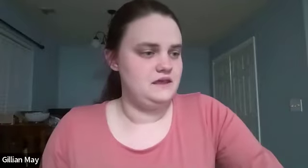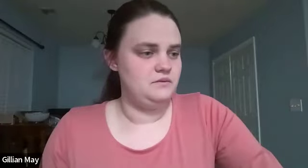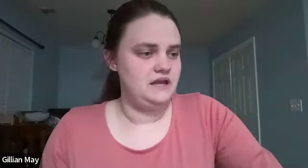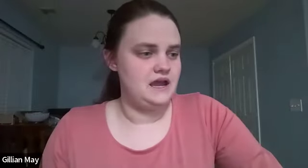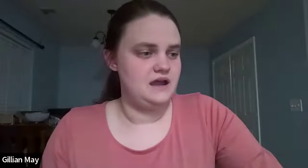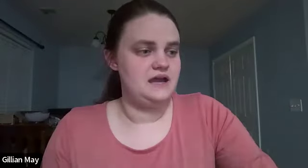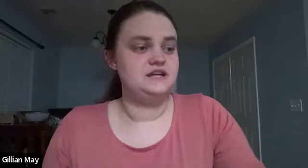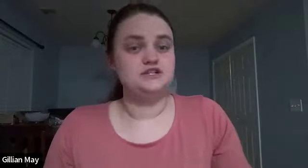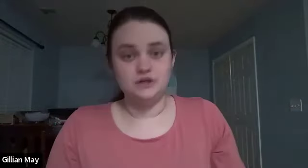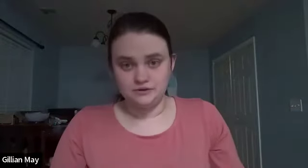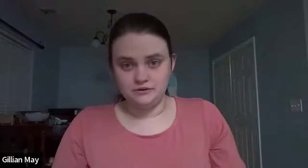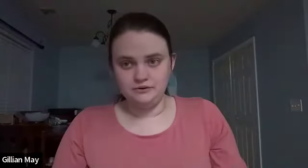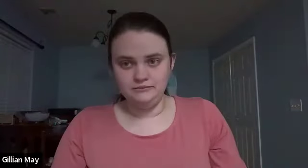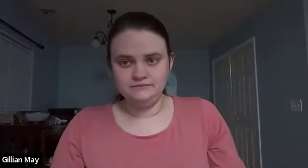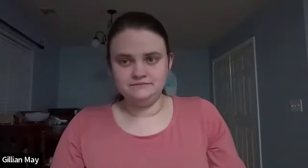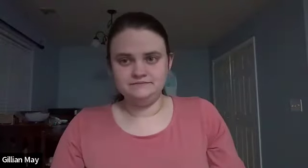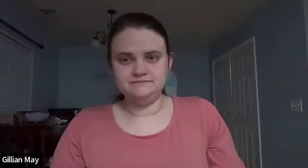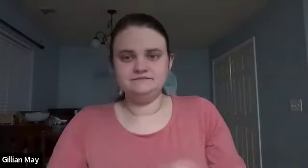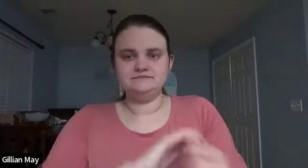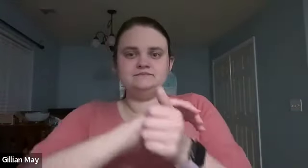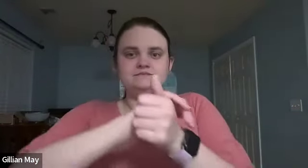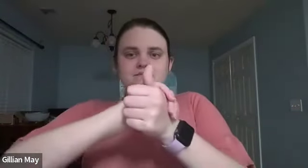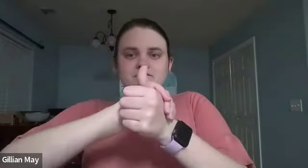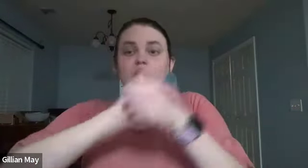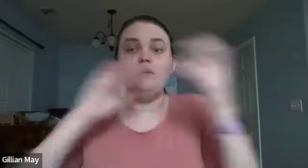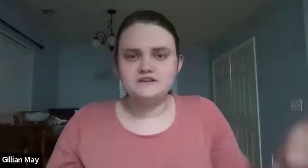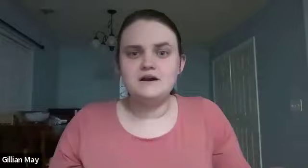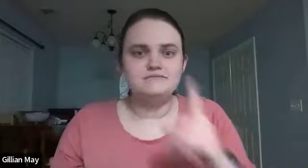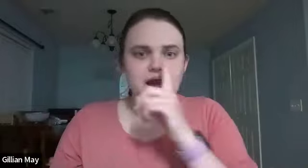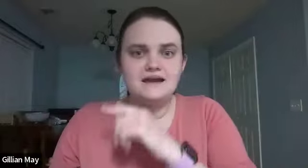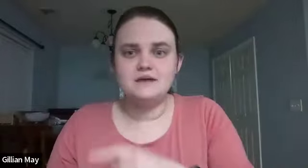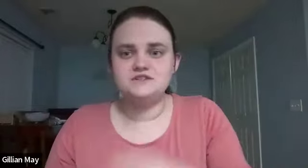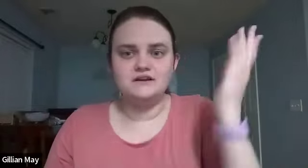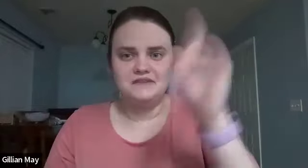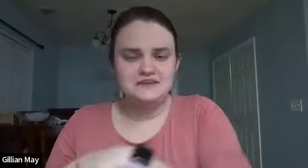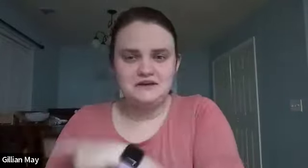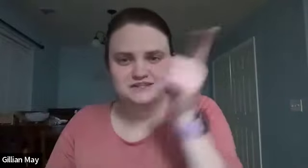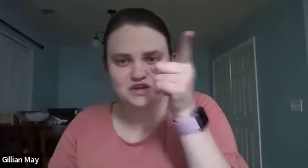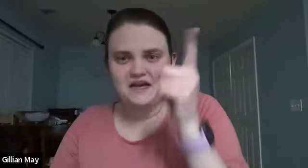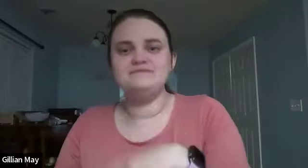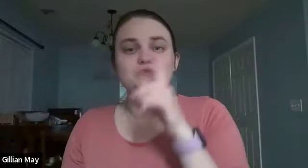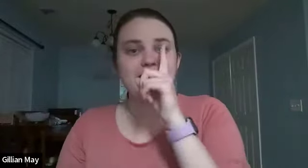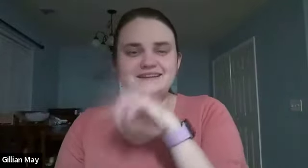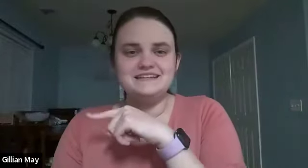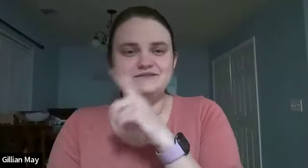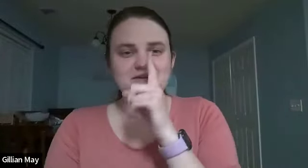Then we had turtle. Oh, sorry, rat. I'm sorry. Thank you. I saw that. Rat. I did forget